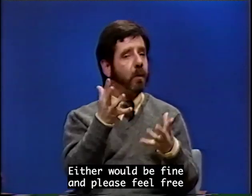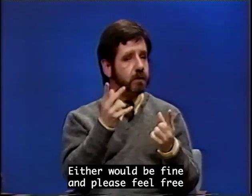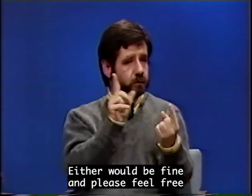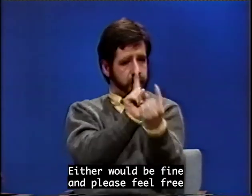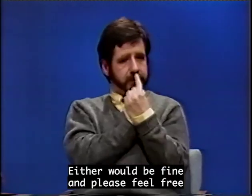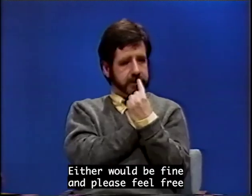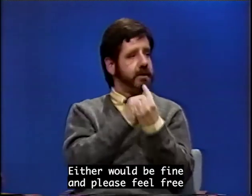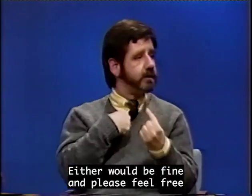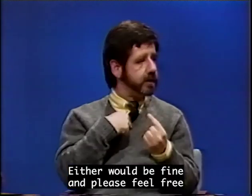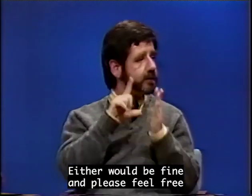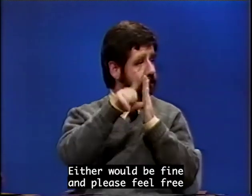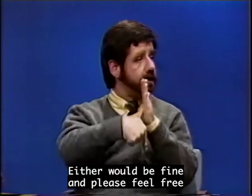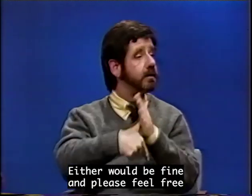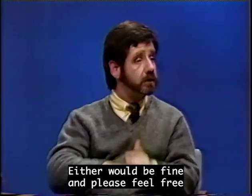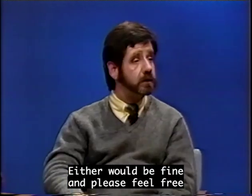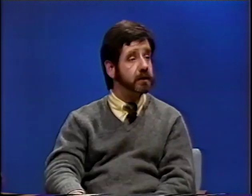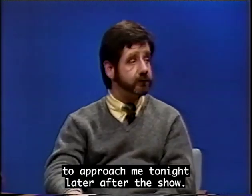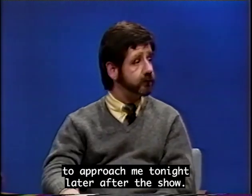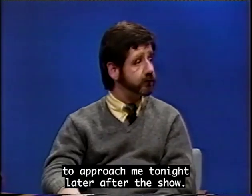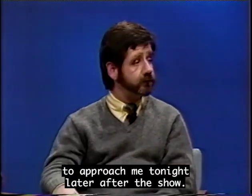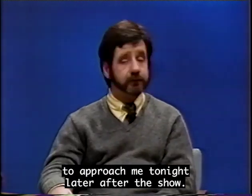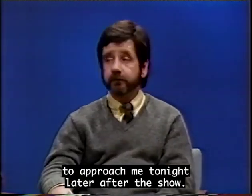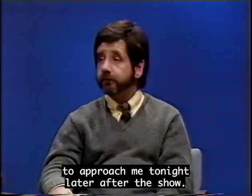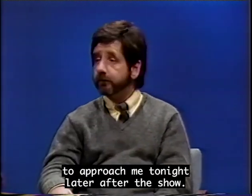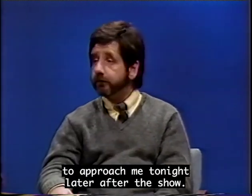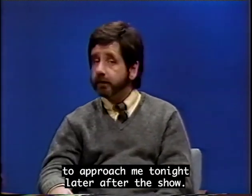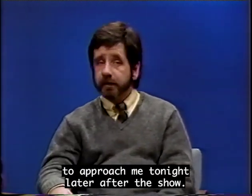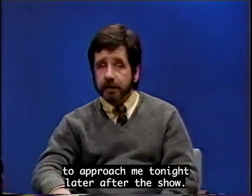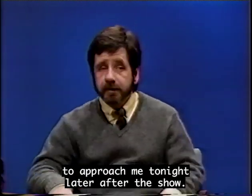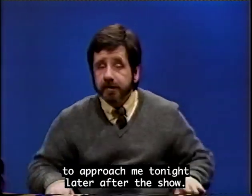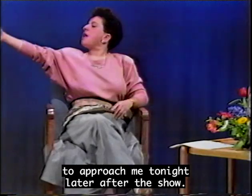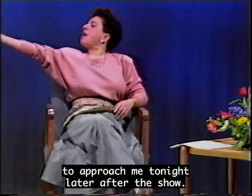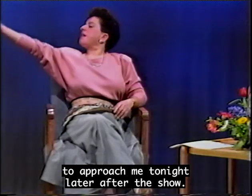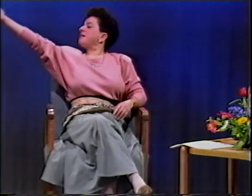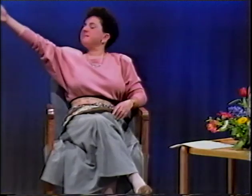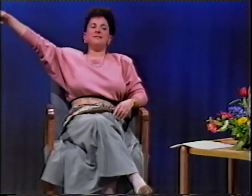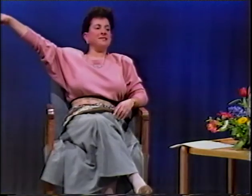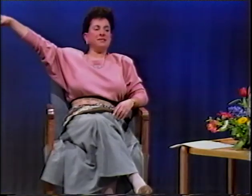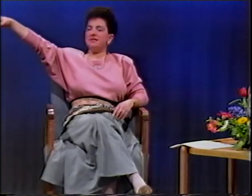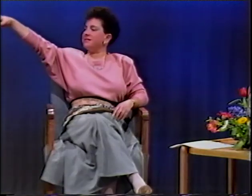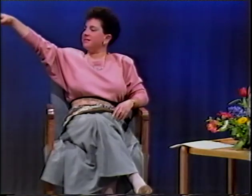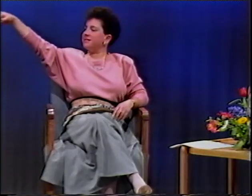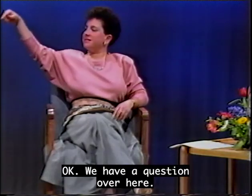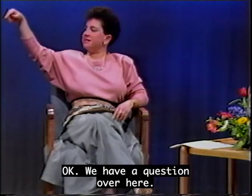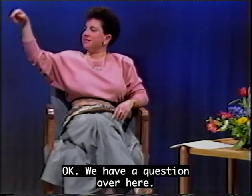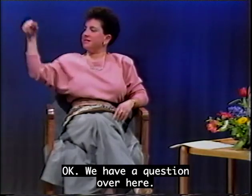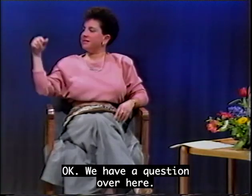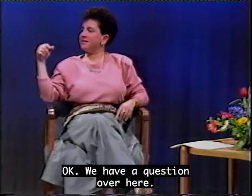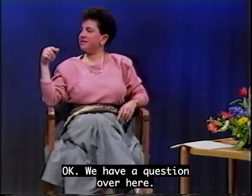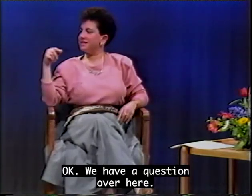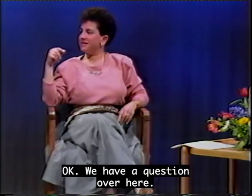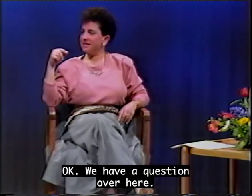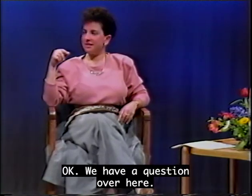Either it'd be fine, and please feel free to approach me tonight later after the show. Okay, we have a question over here.